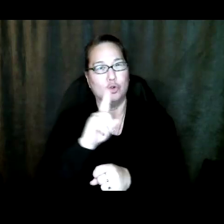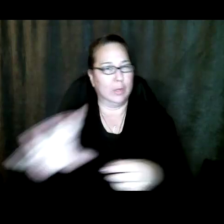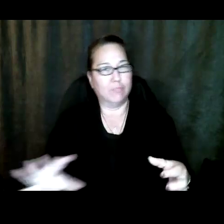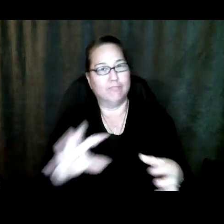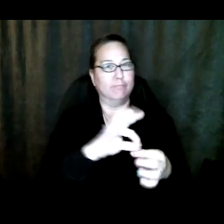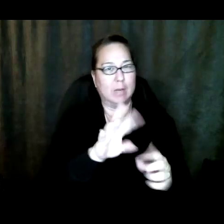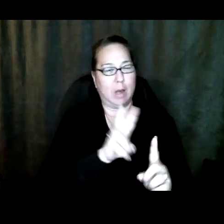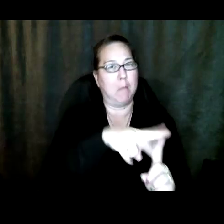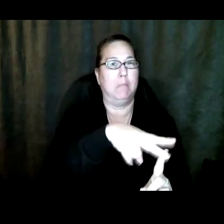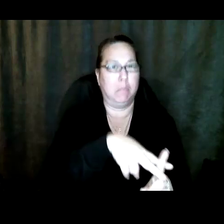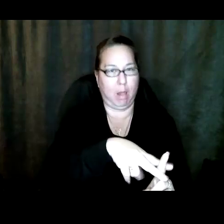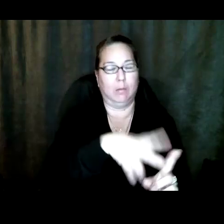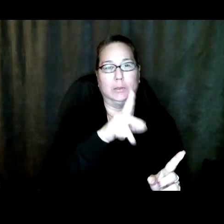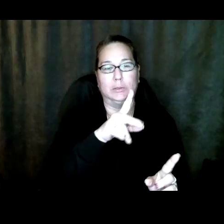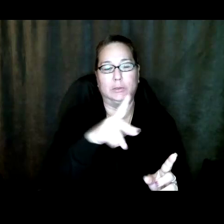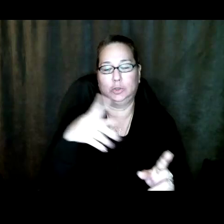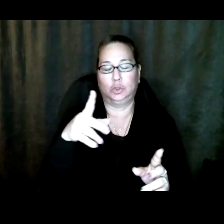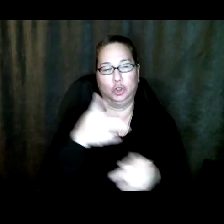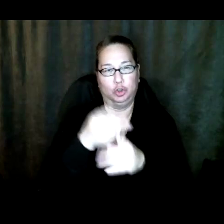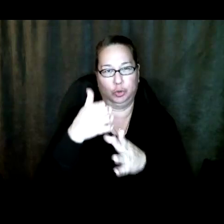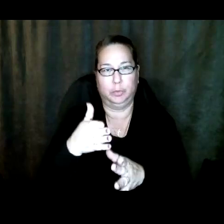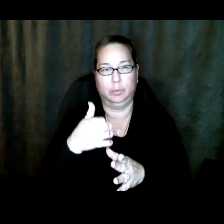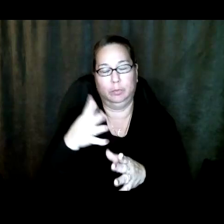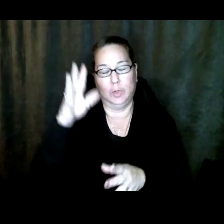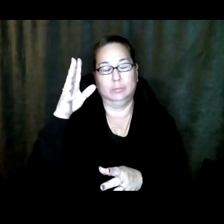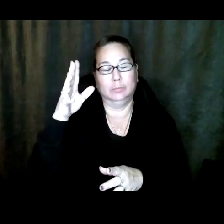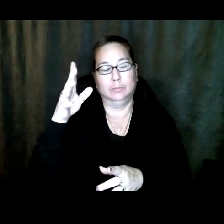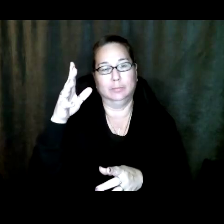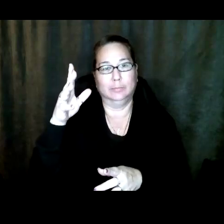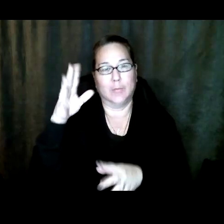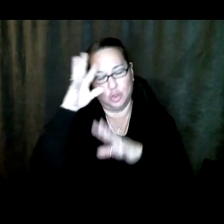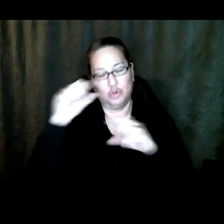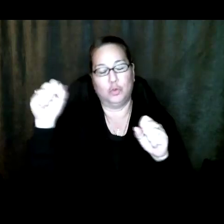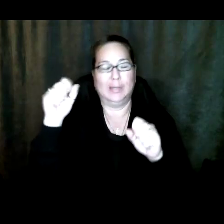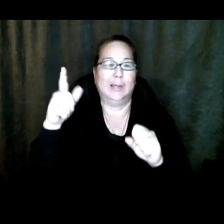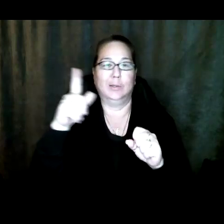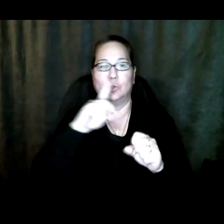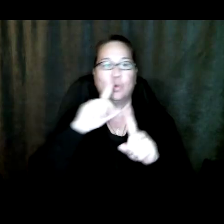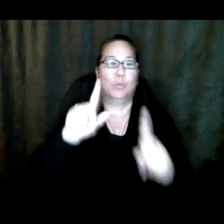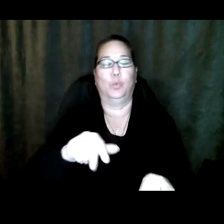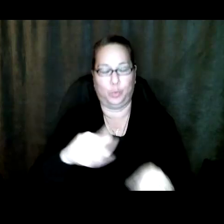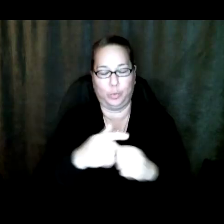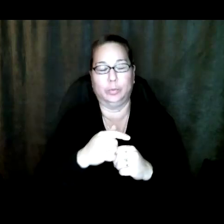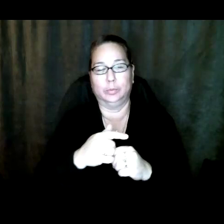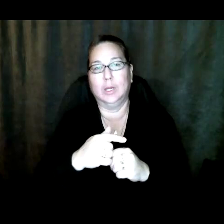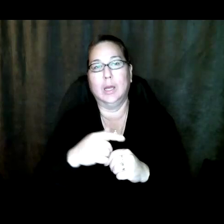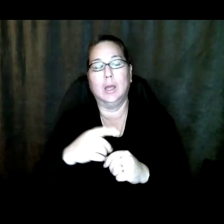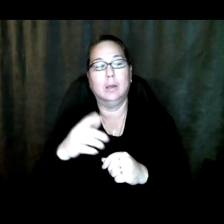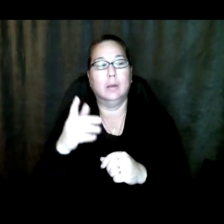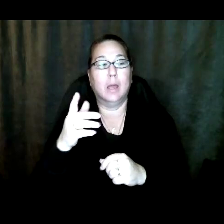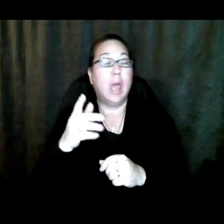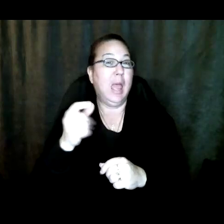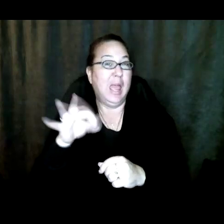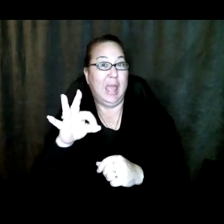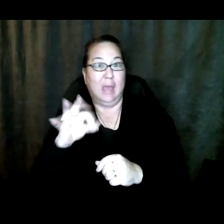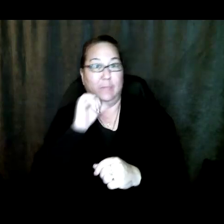in the superintendent's report. Other topics not related to the superintendent's report can be raised during new business later in the meeting. I'd also like